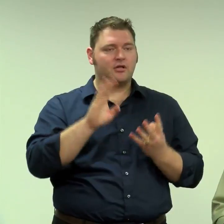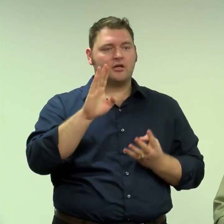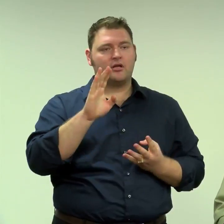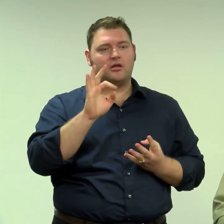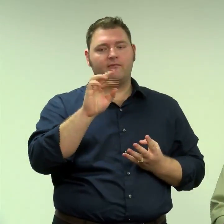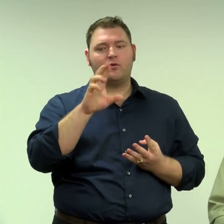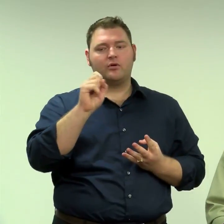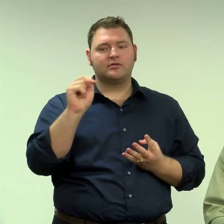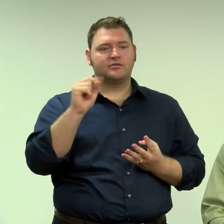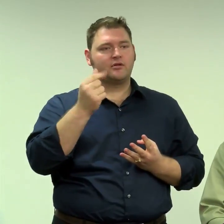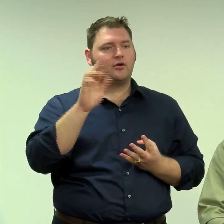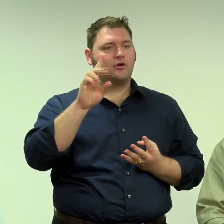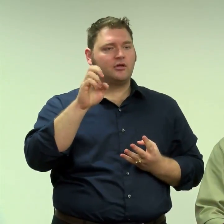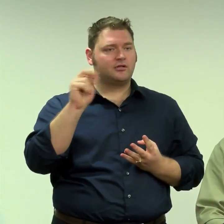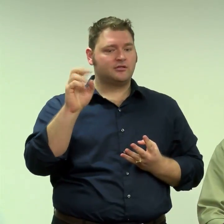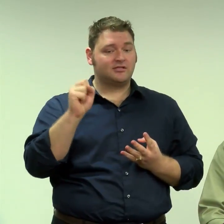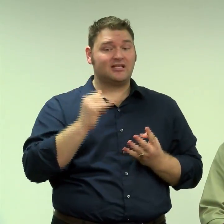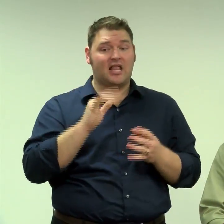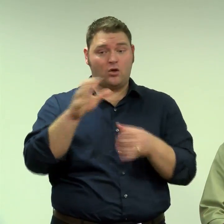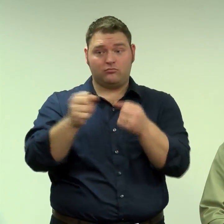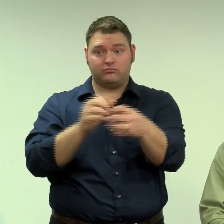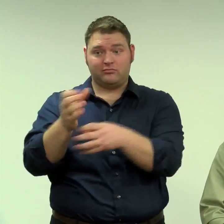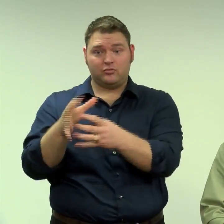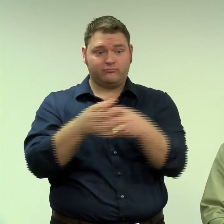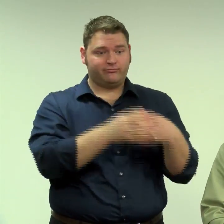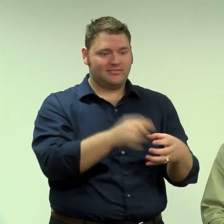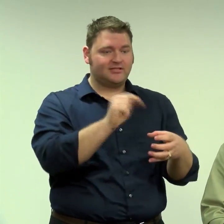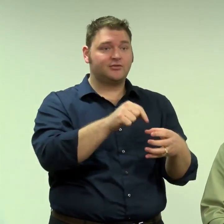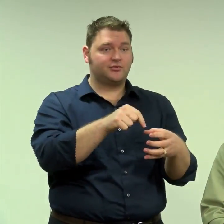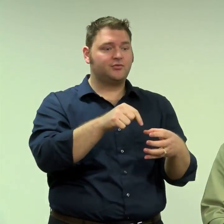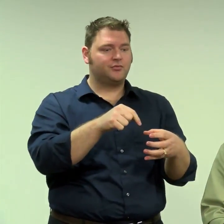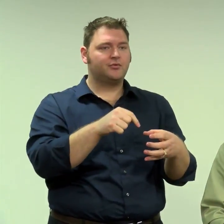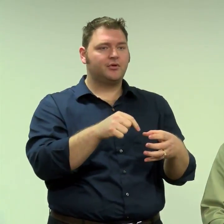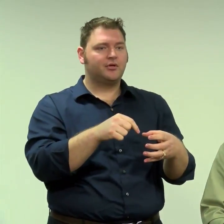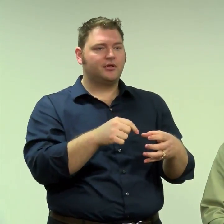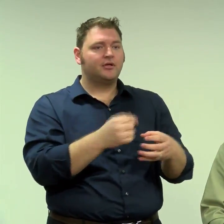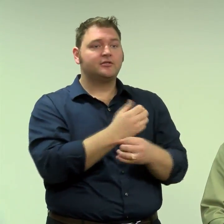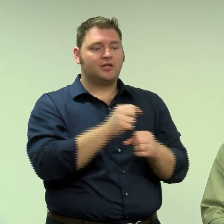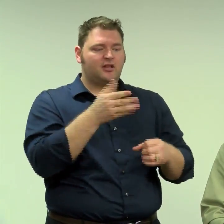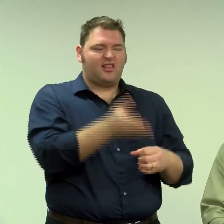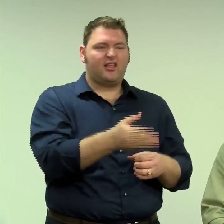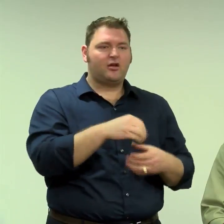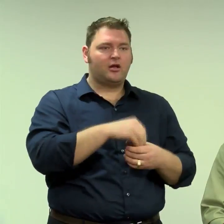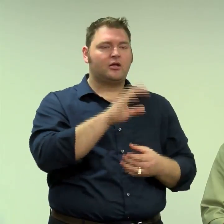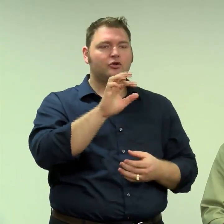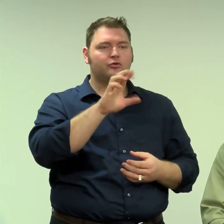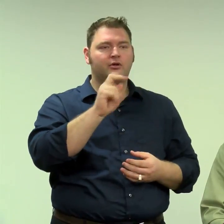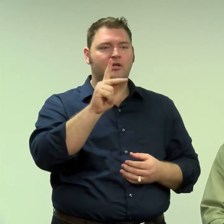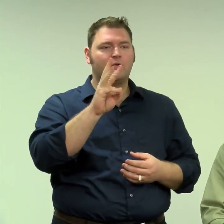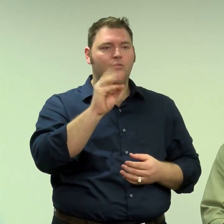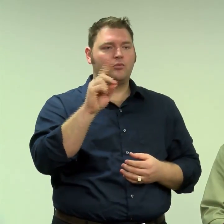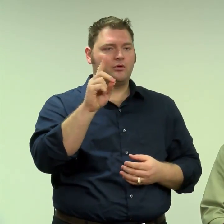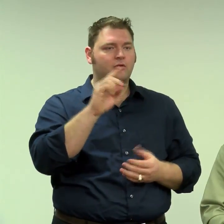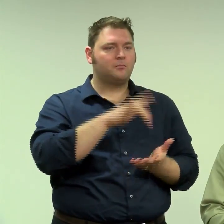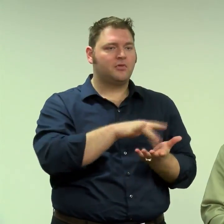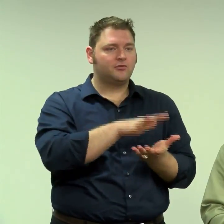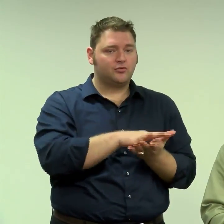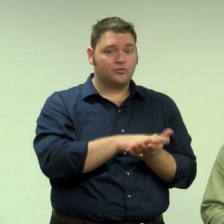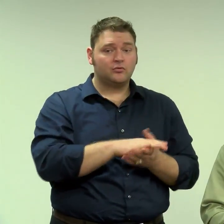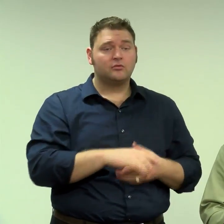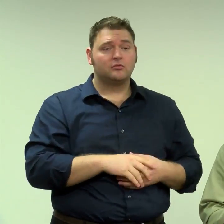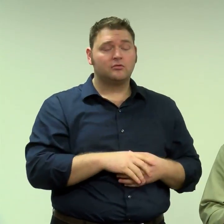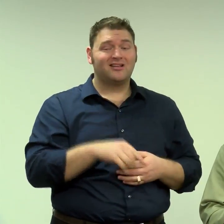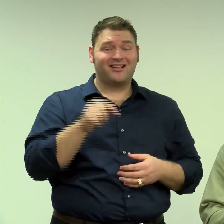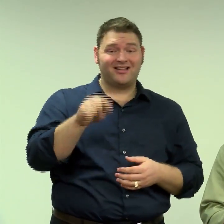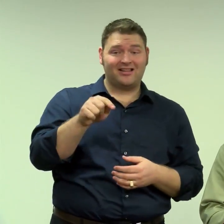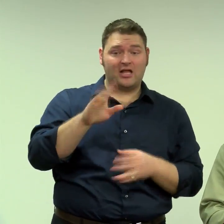as a holding place for right now. We're watching that area. All of the areas within the city of Houston we're focusing on, whether it's this